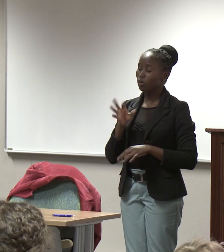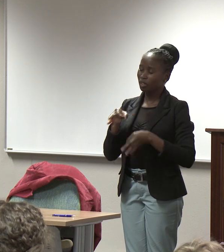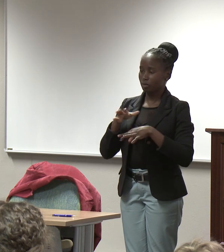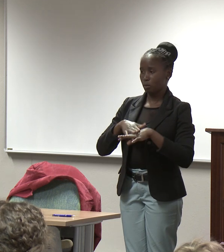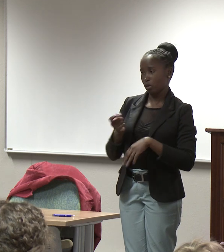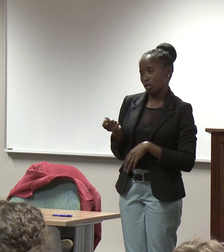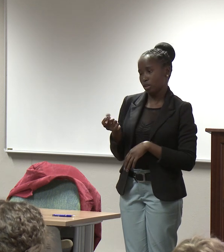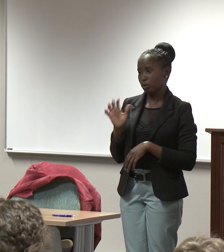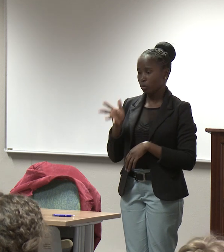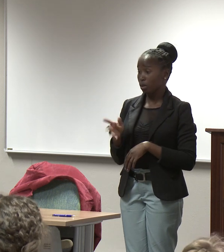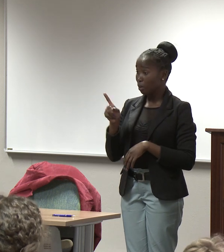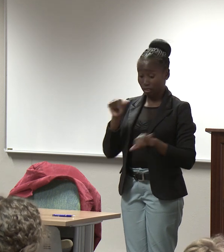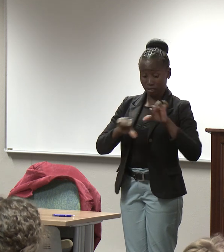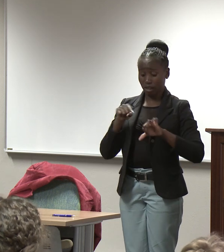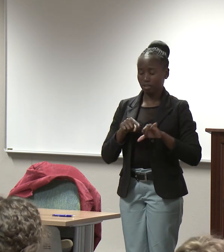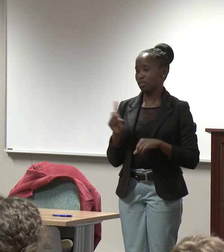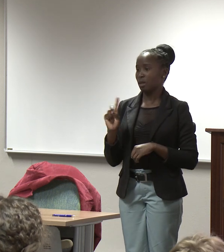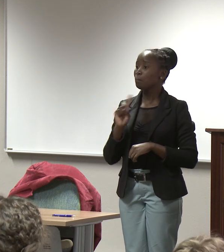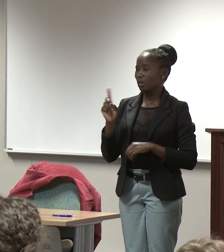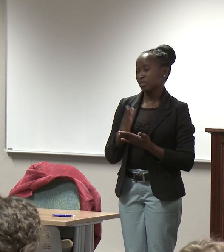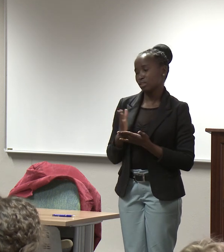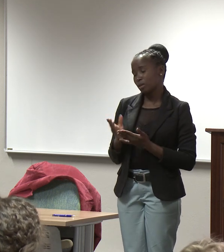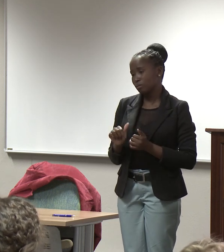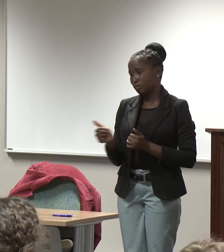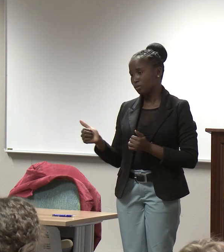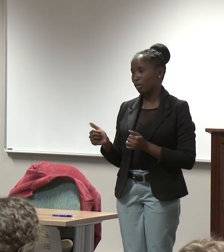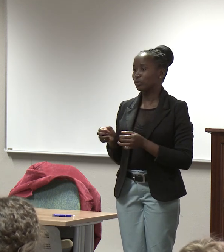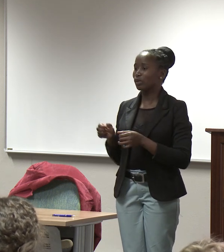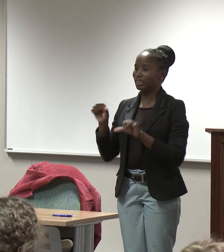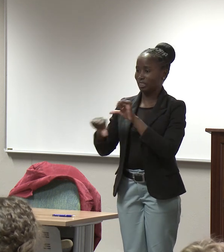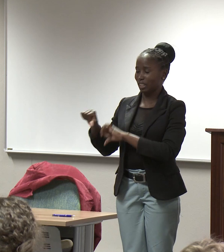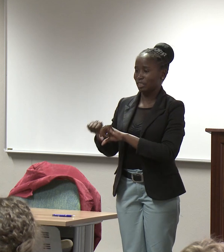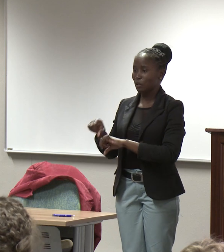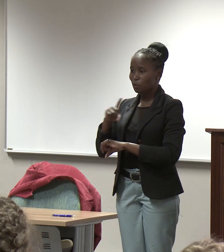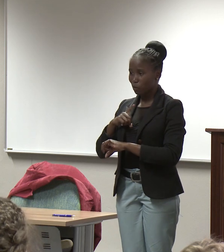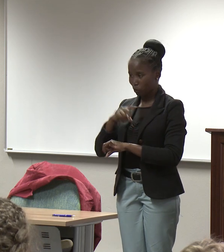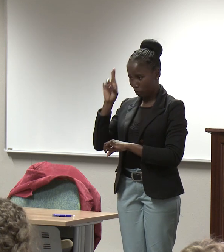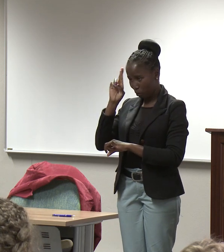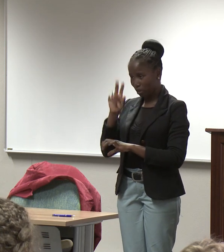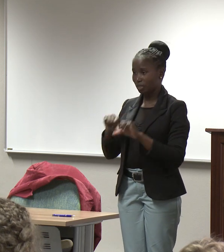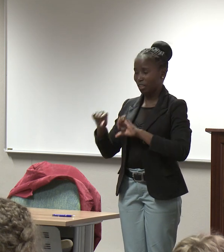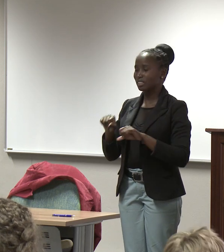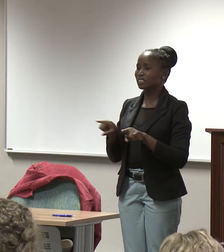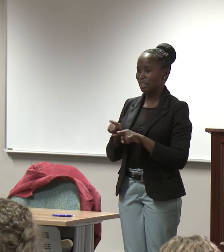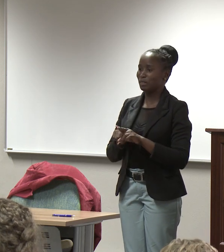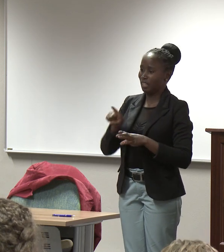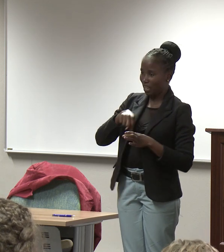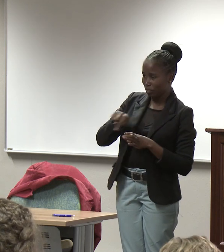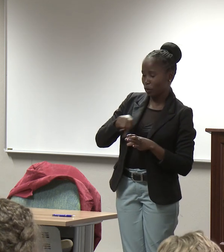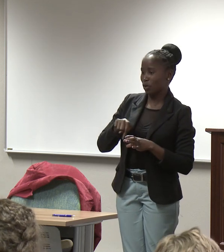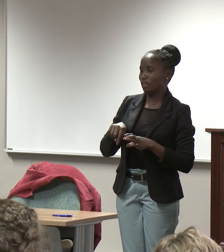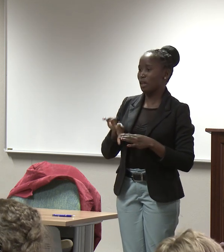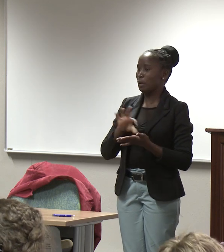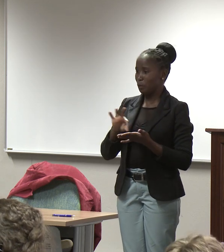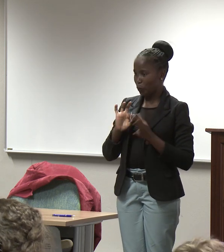And not all science, but some kind of science, because science is also internally plural. And the first ones